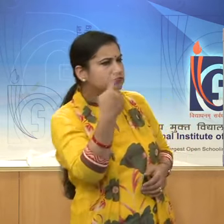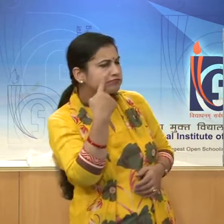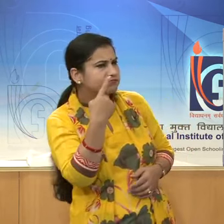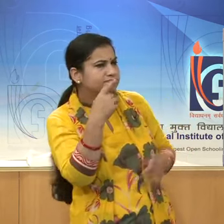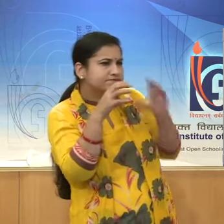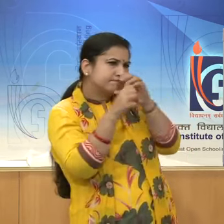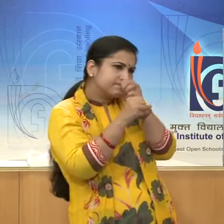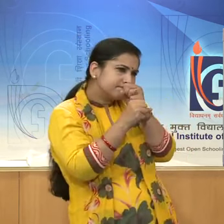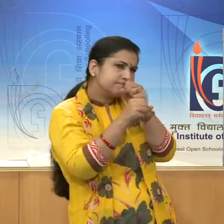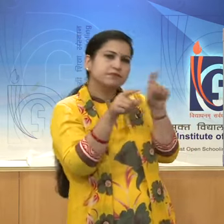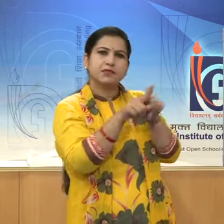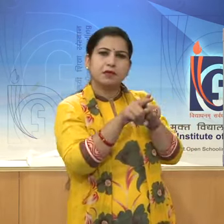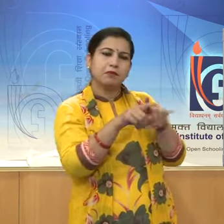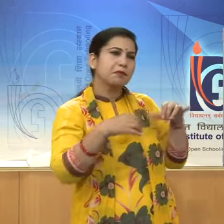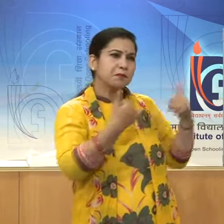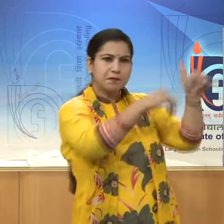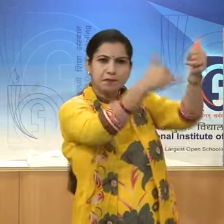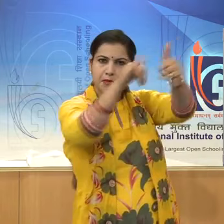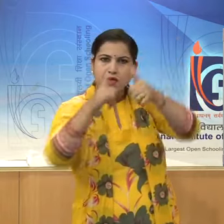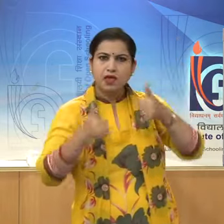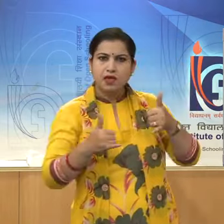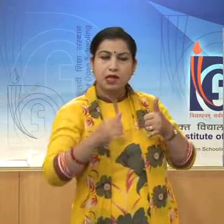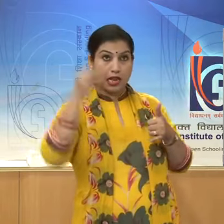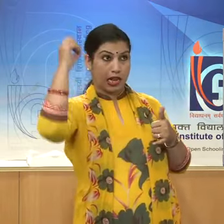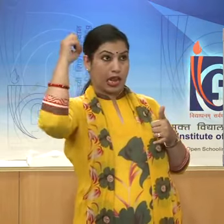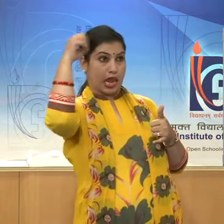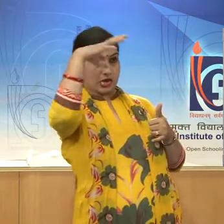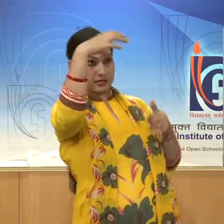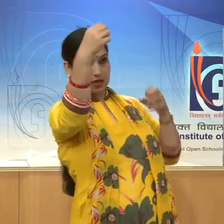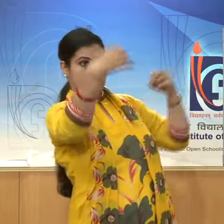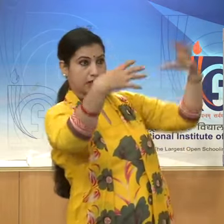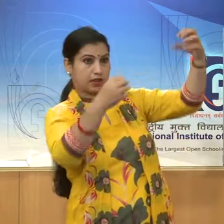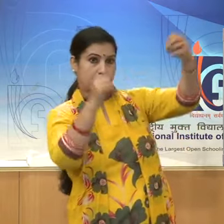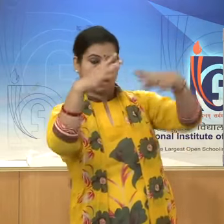in the play of light and shade.